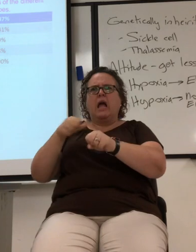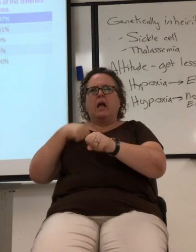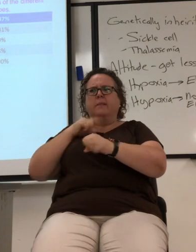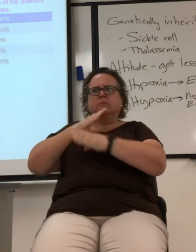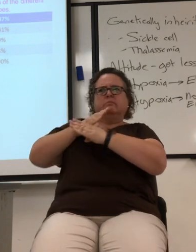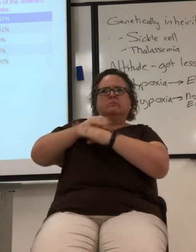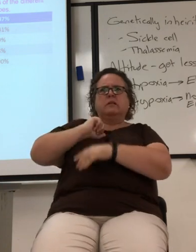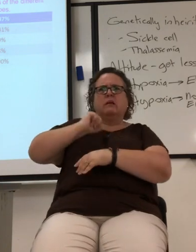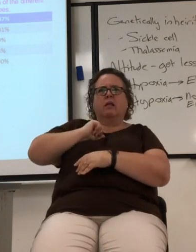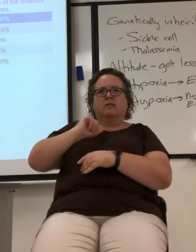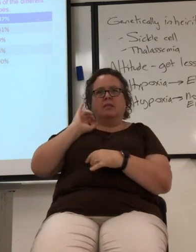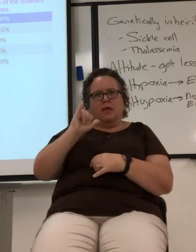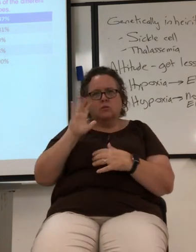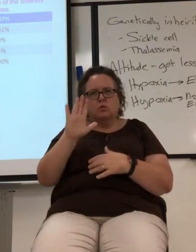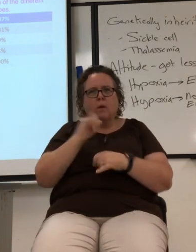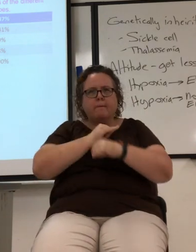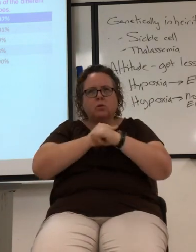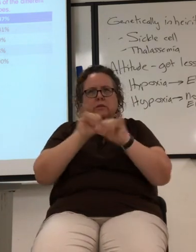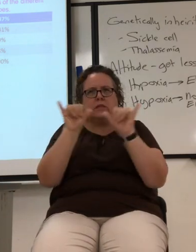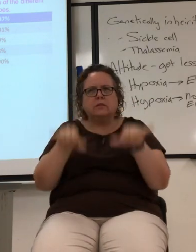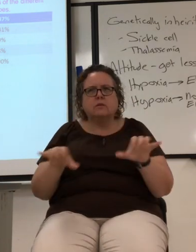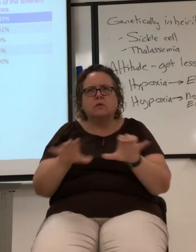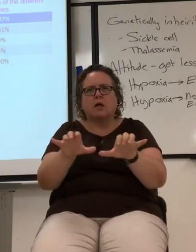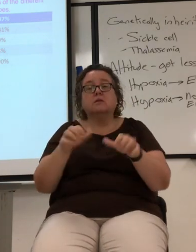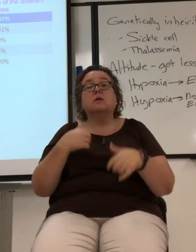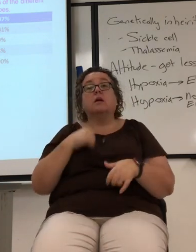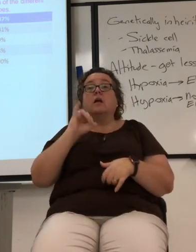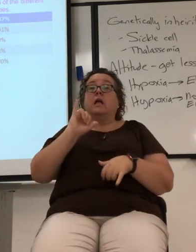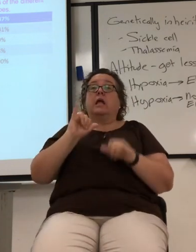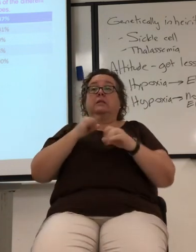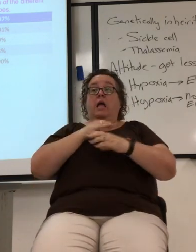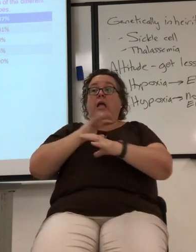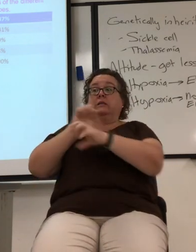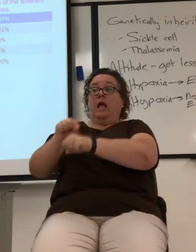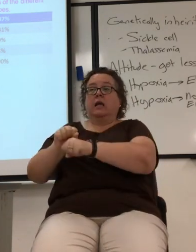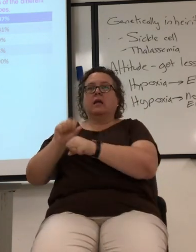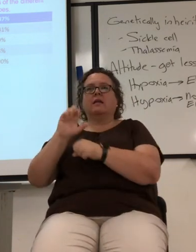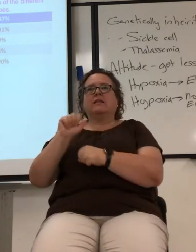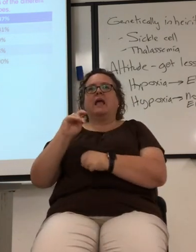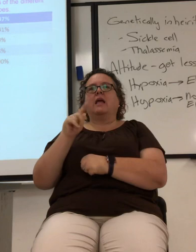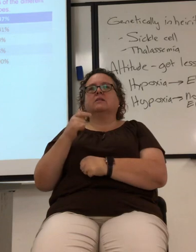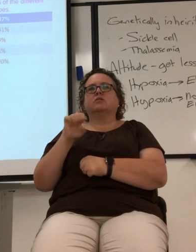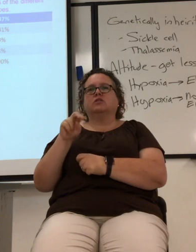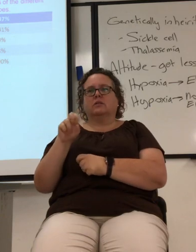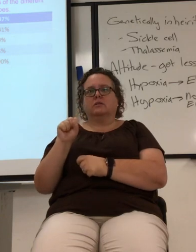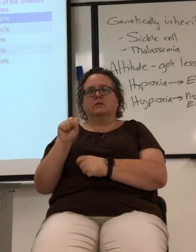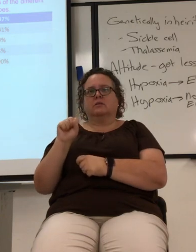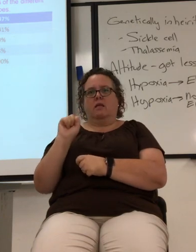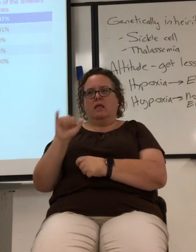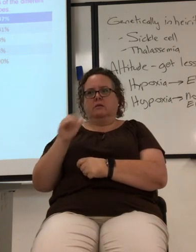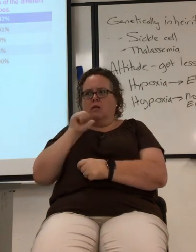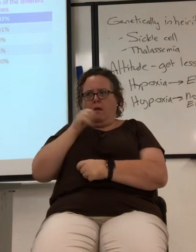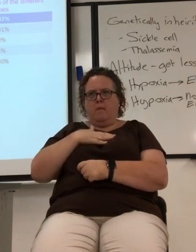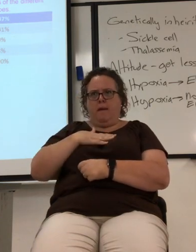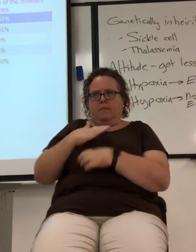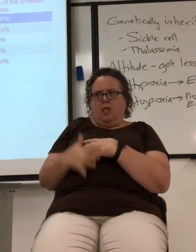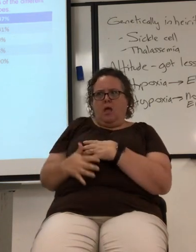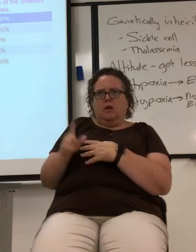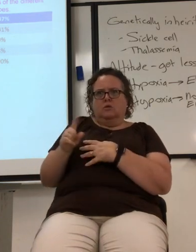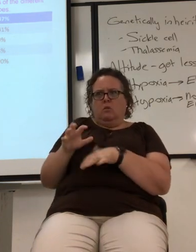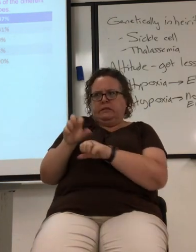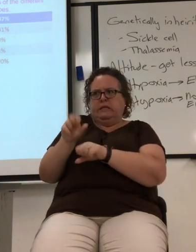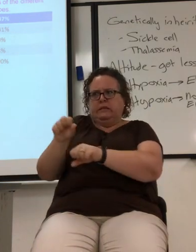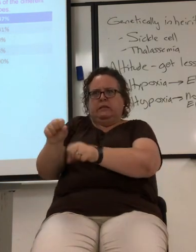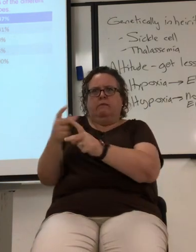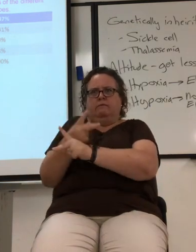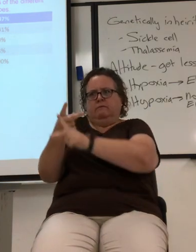always does, okay? And what is attacking? It's attacking the antigens of the donated blood. That's not your blood, okay? So they've